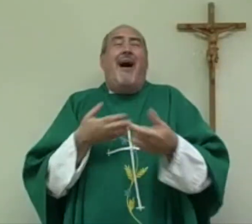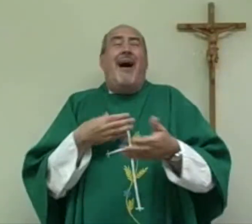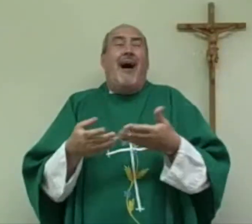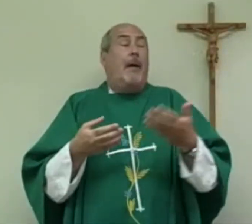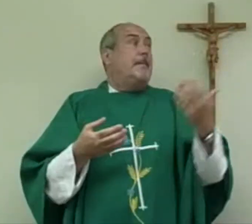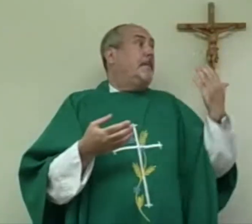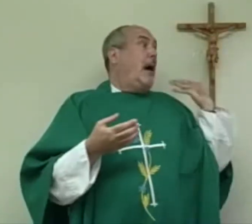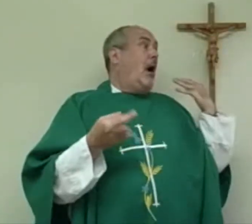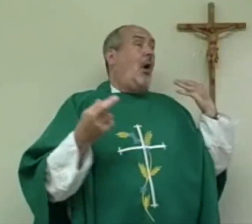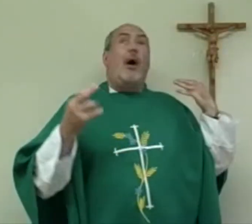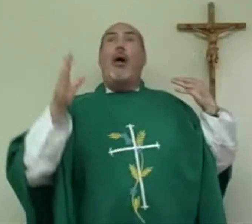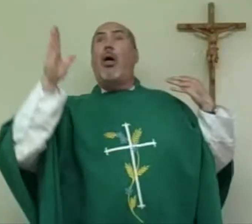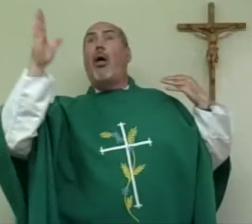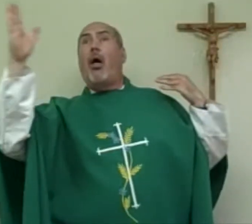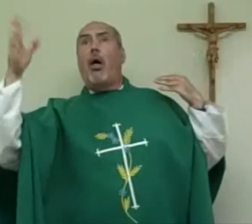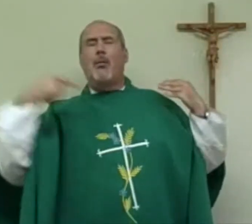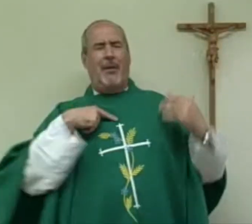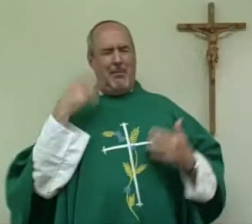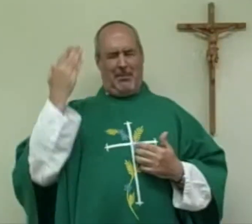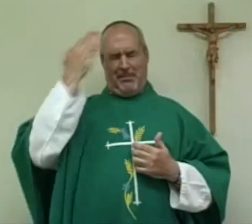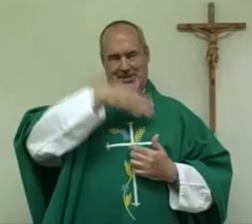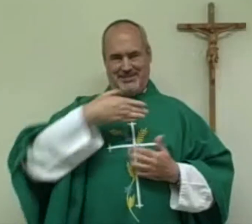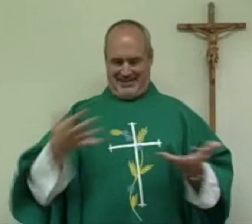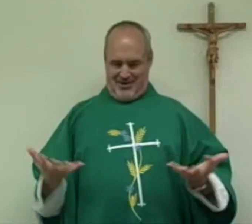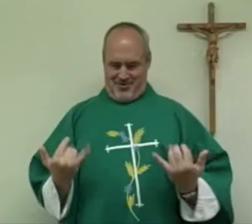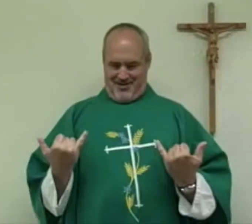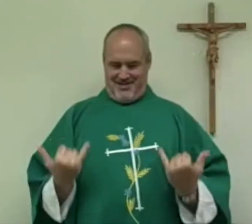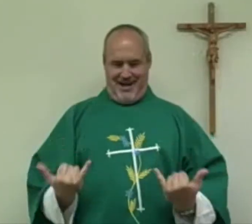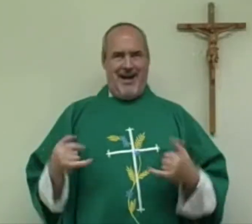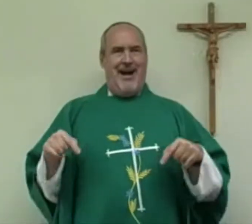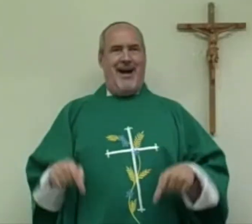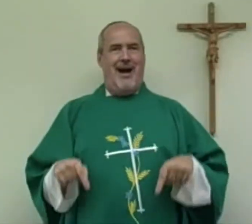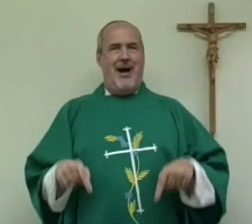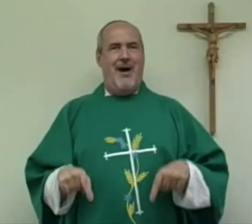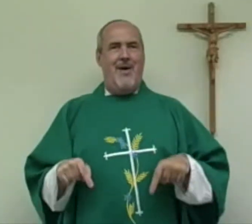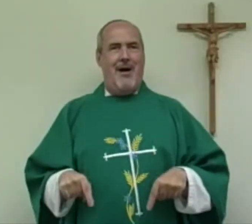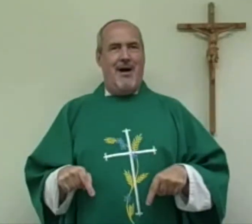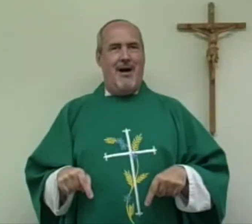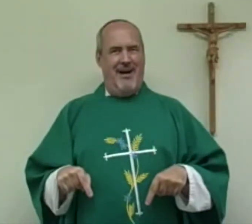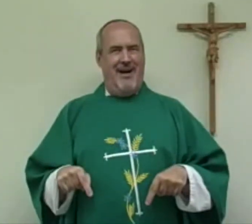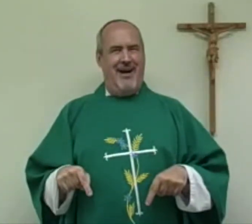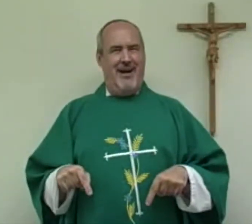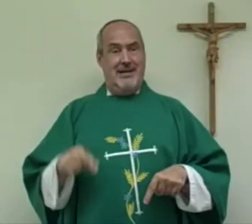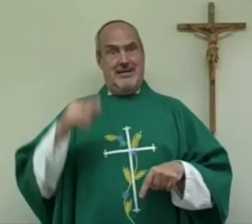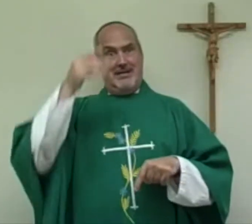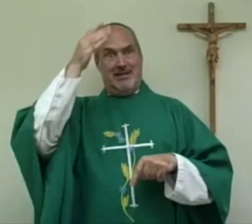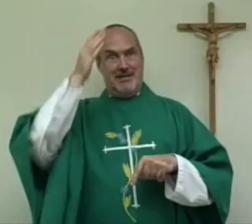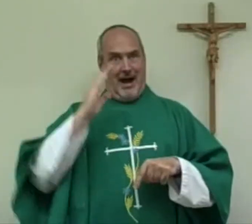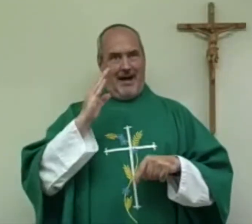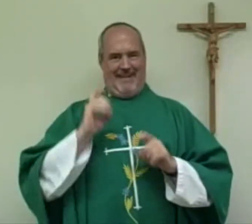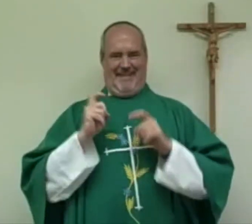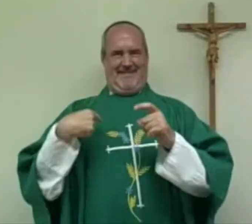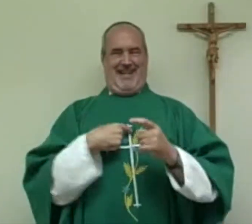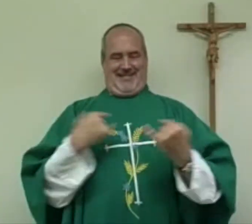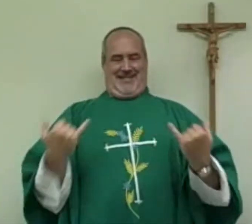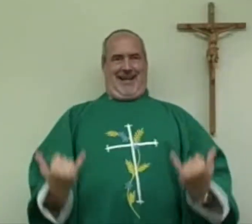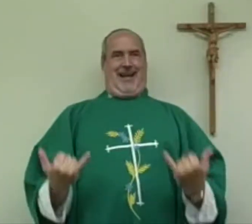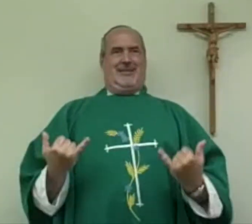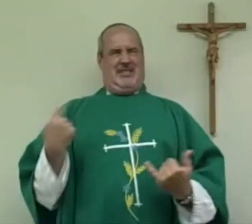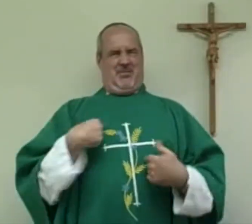they will. And it doesn't matter whether it's things in the past or things in the future. If we're looking at those, we're missing